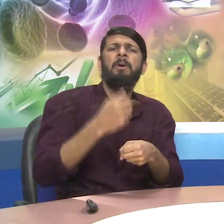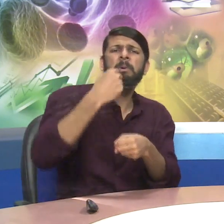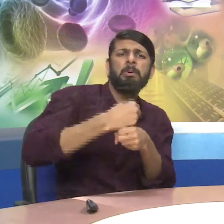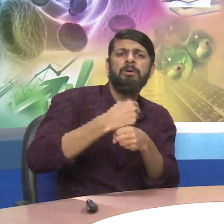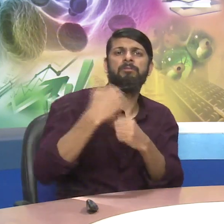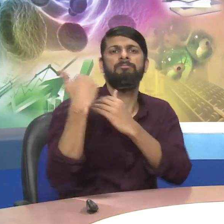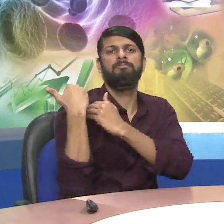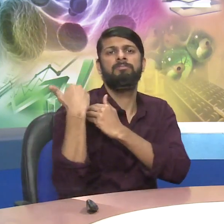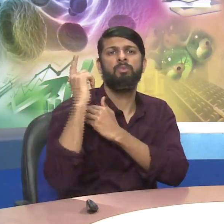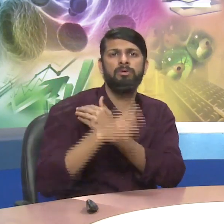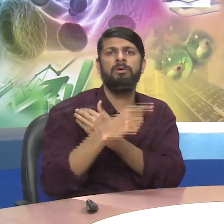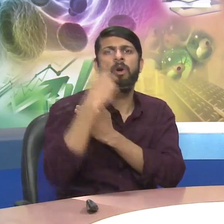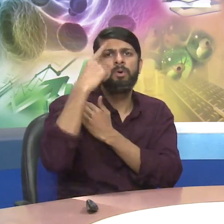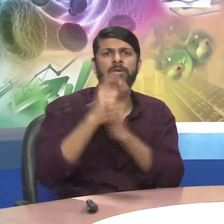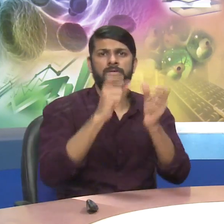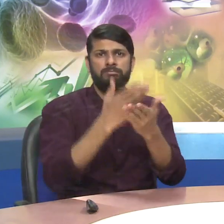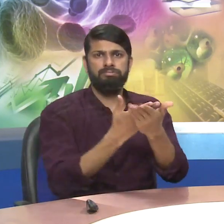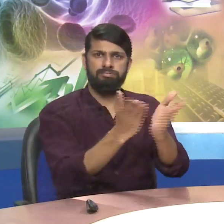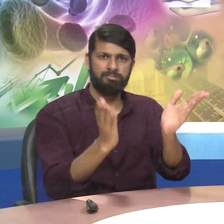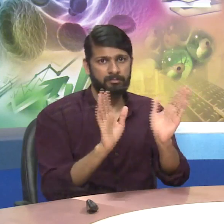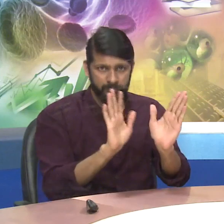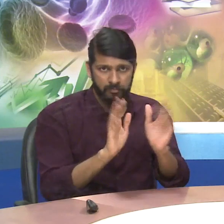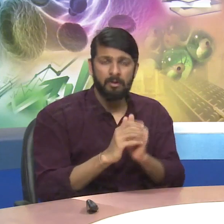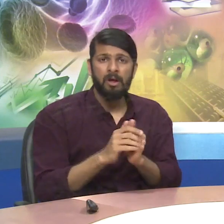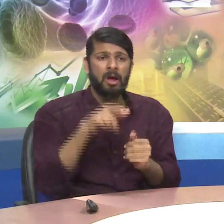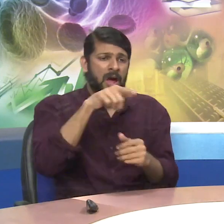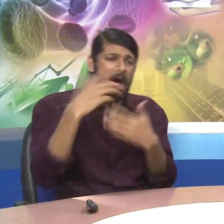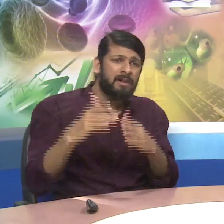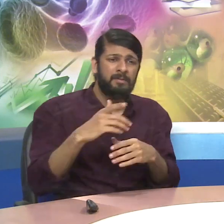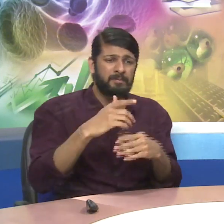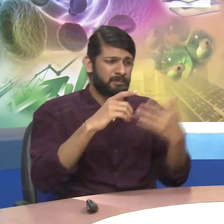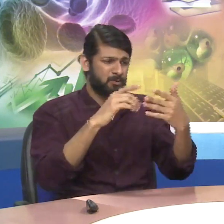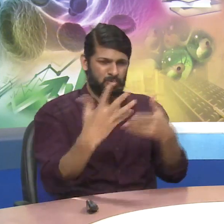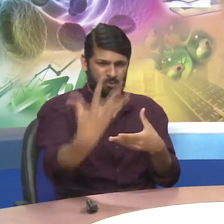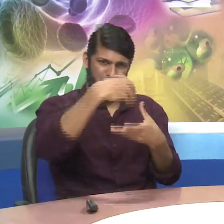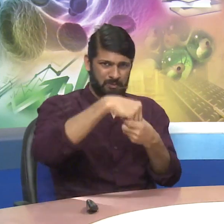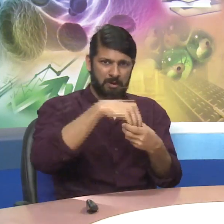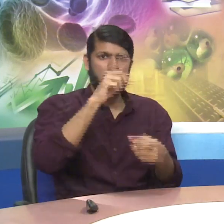and it is responsible and accountable